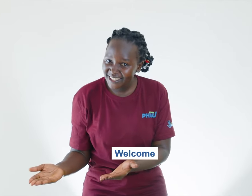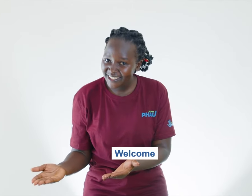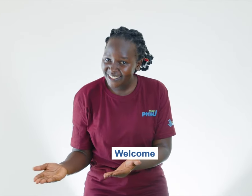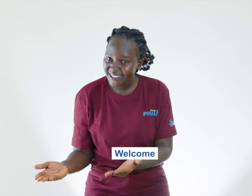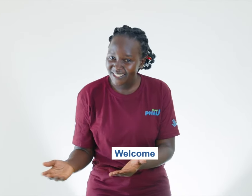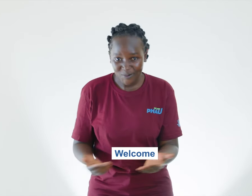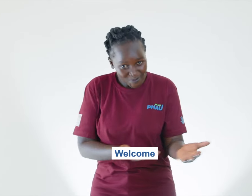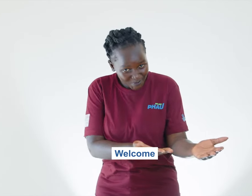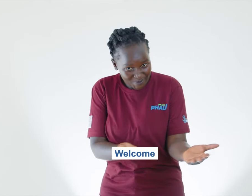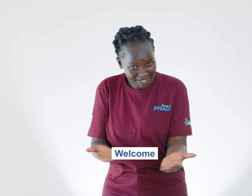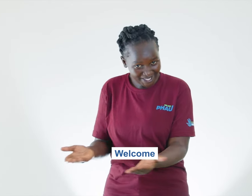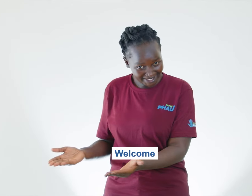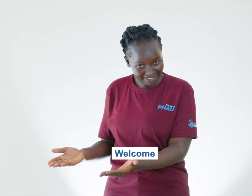you're most welcome, welcome.